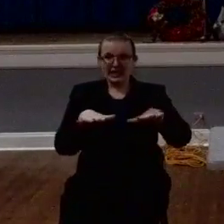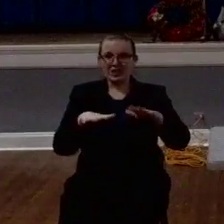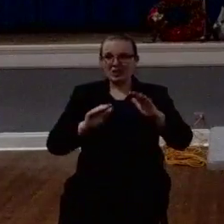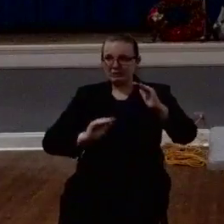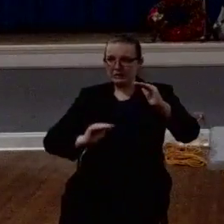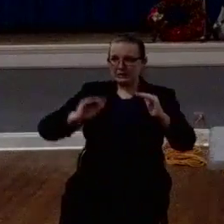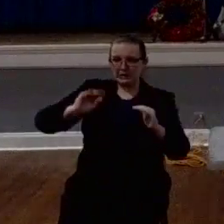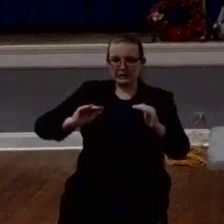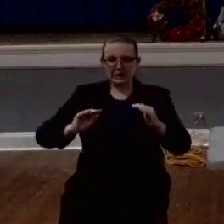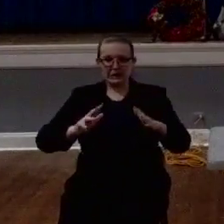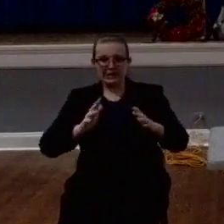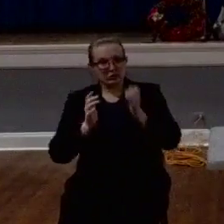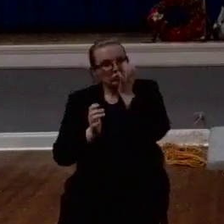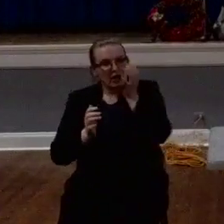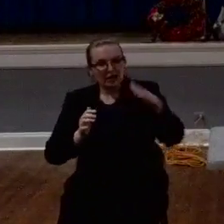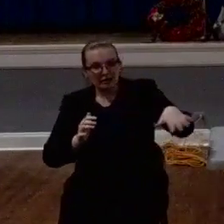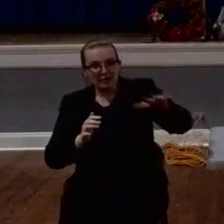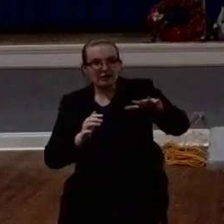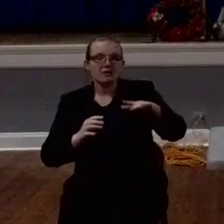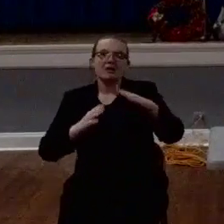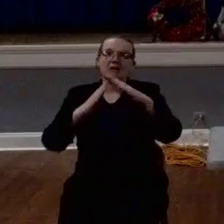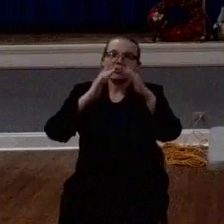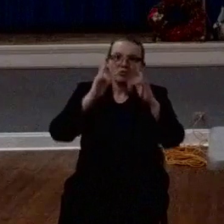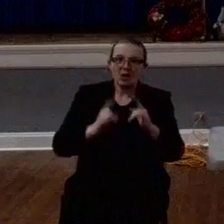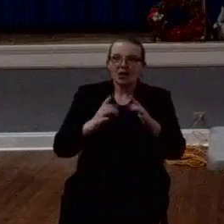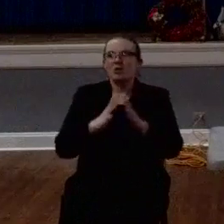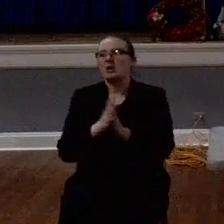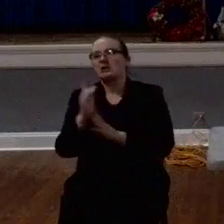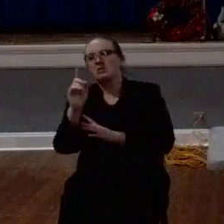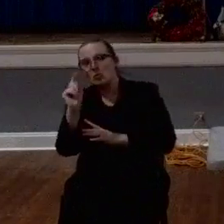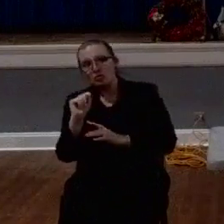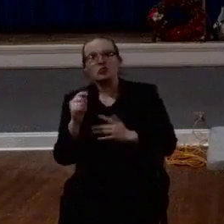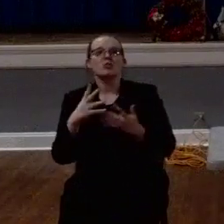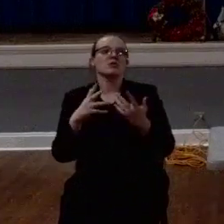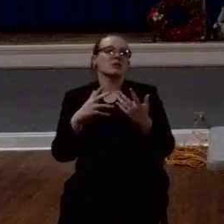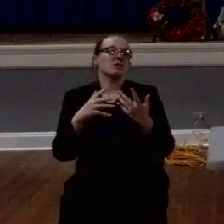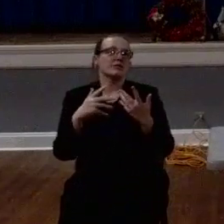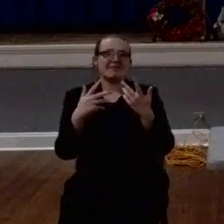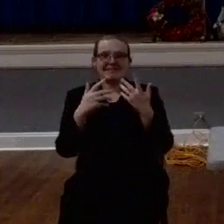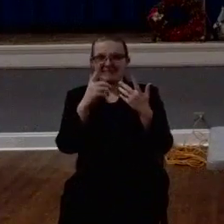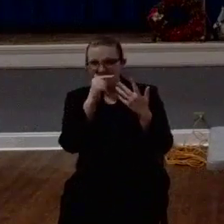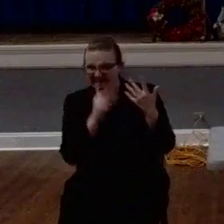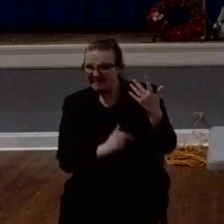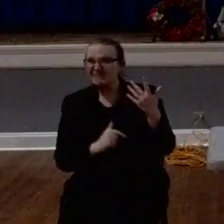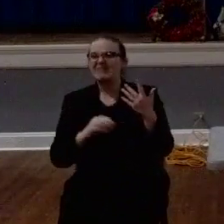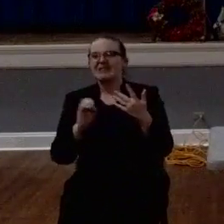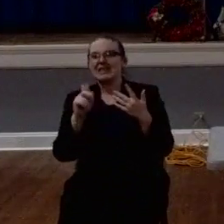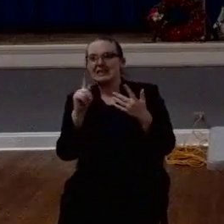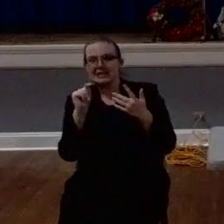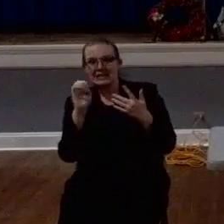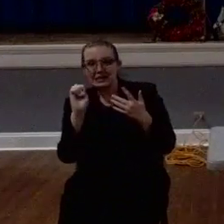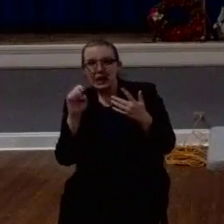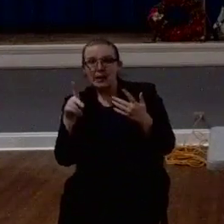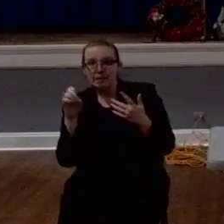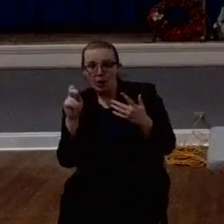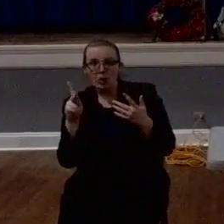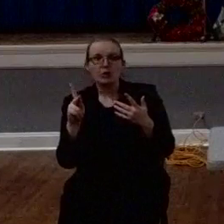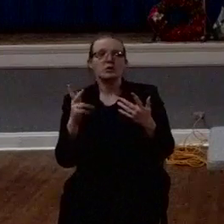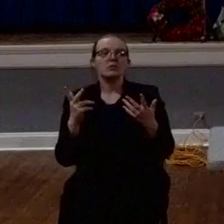the open space, the actual structures for restrooms, for pavilion and skate park. And